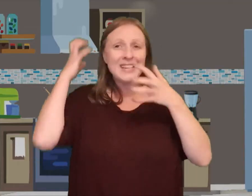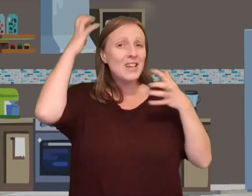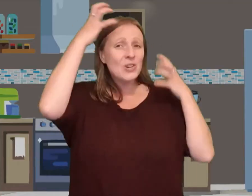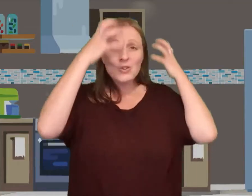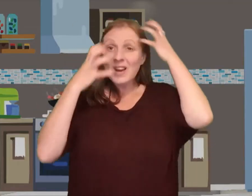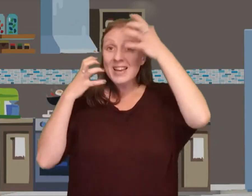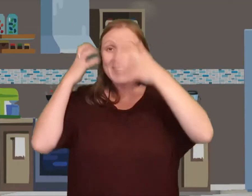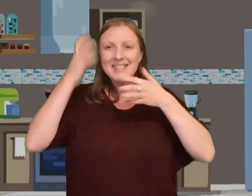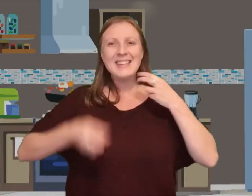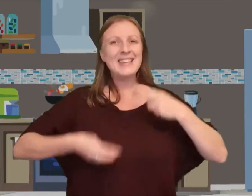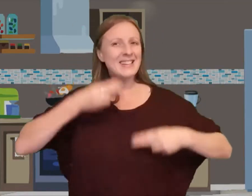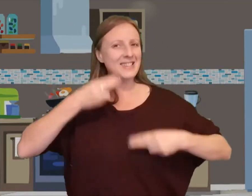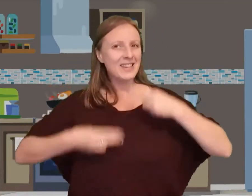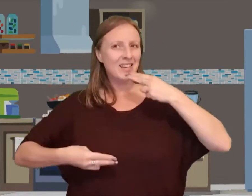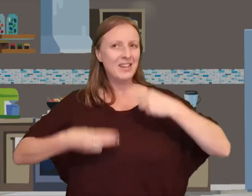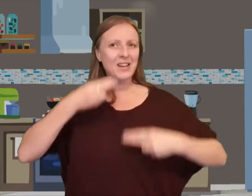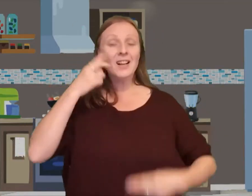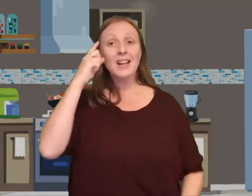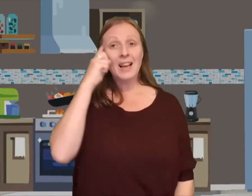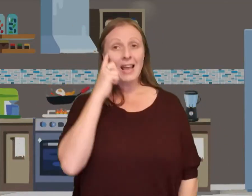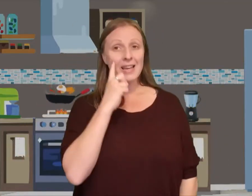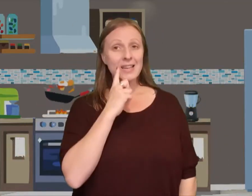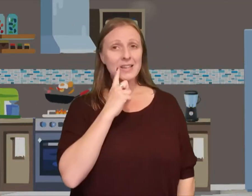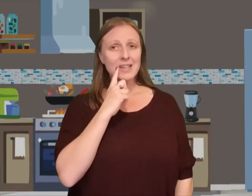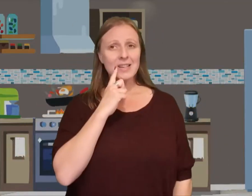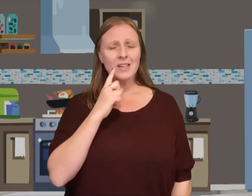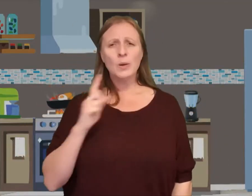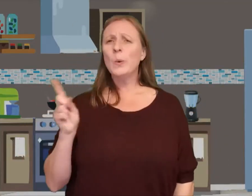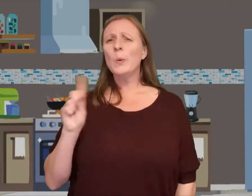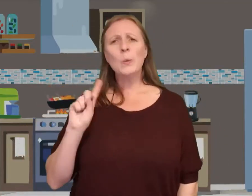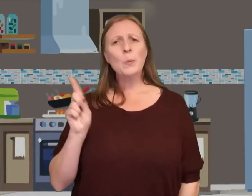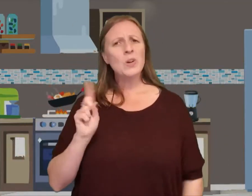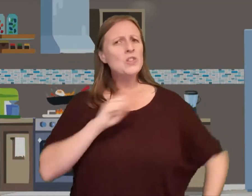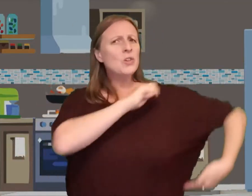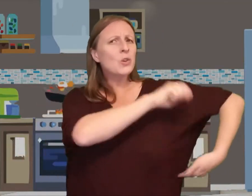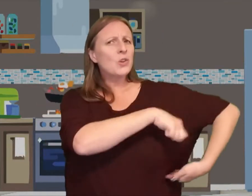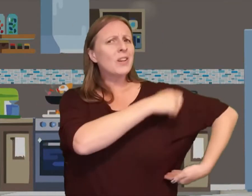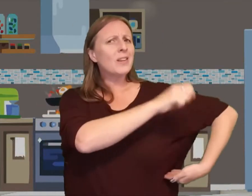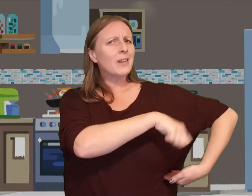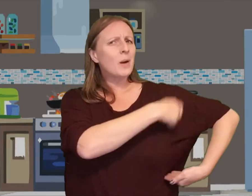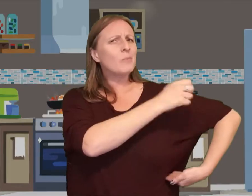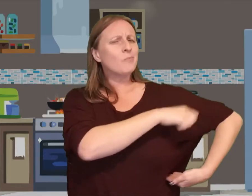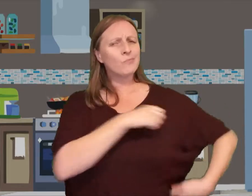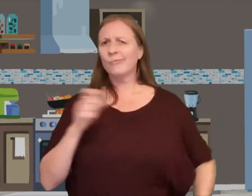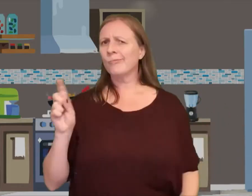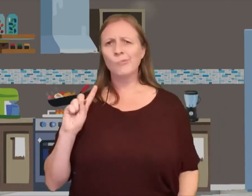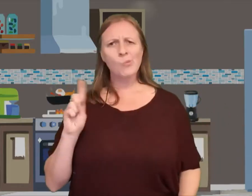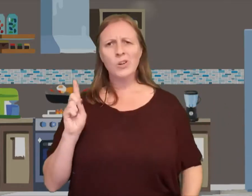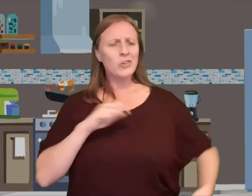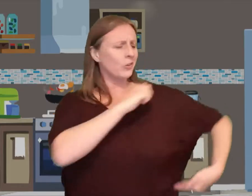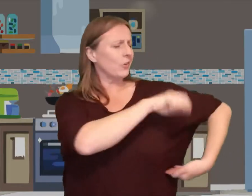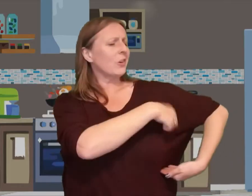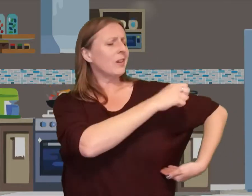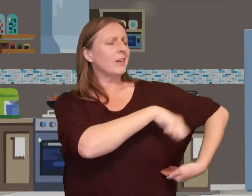Crazy, crazy dinner lady, what you cooking up? What you cooking